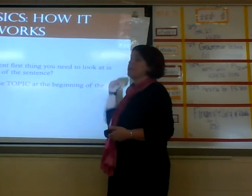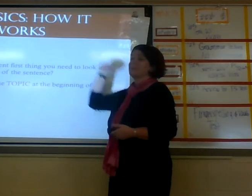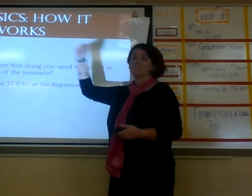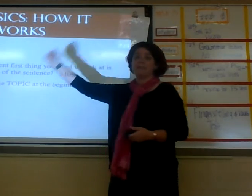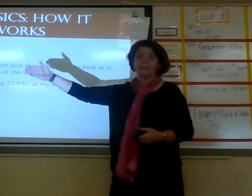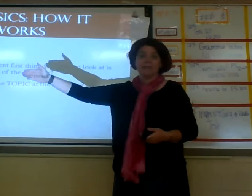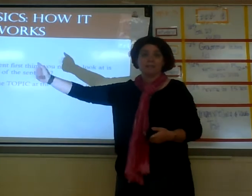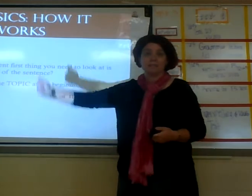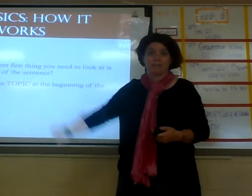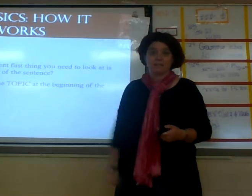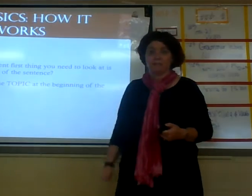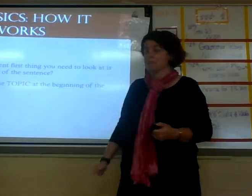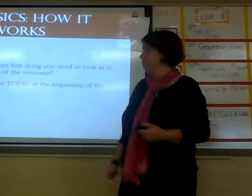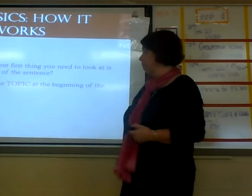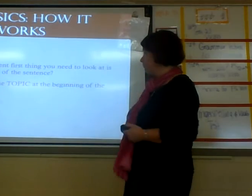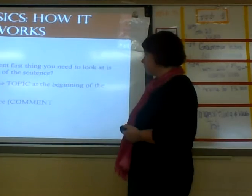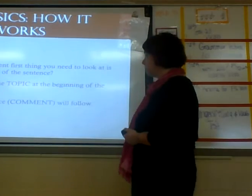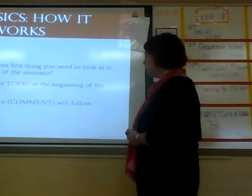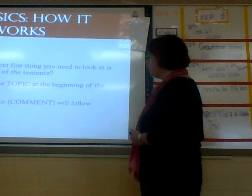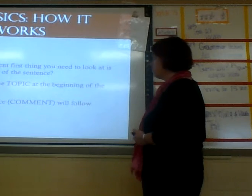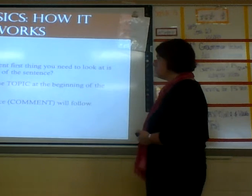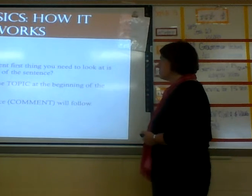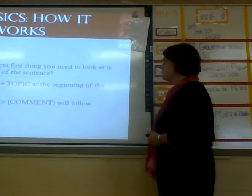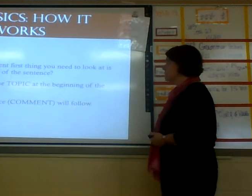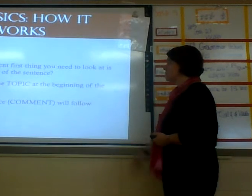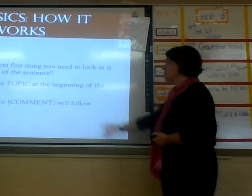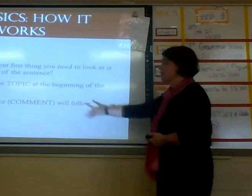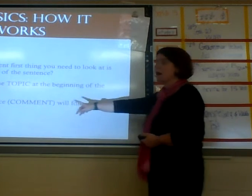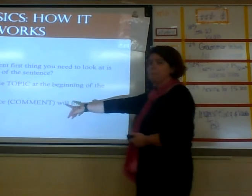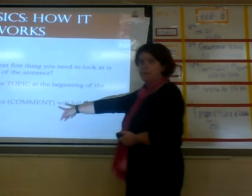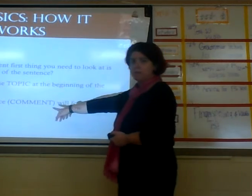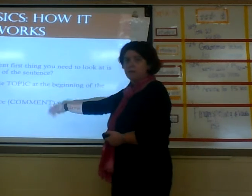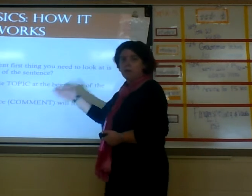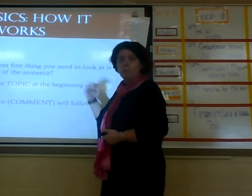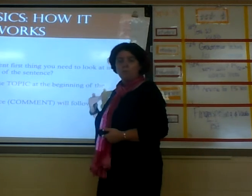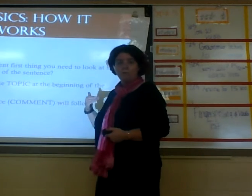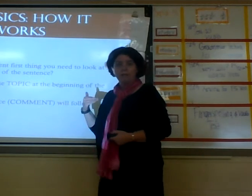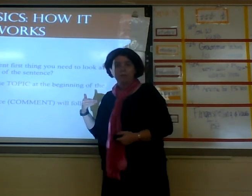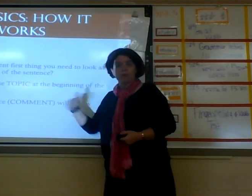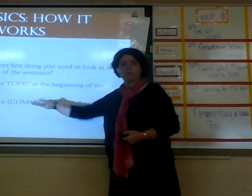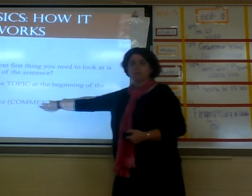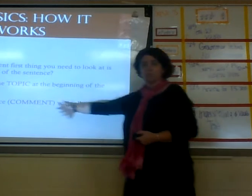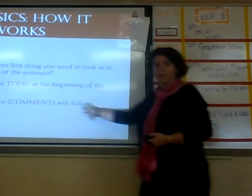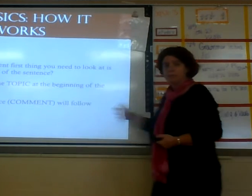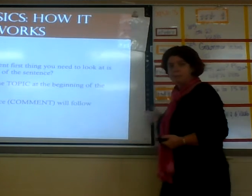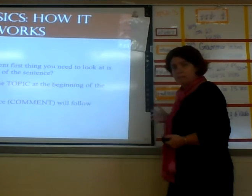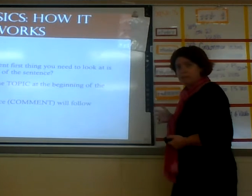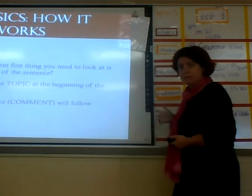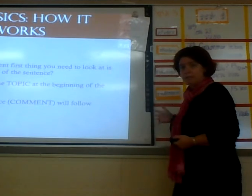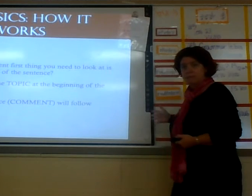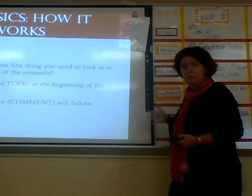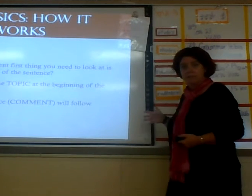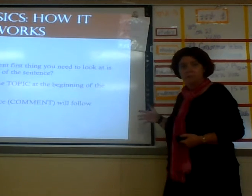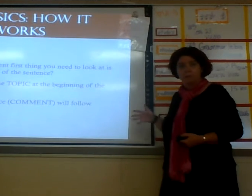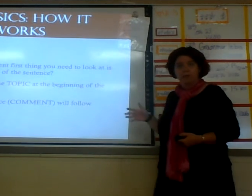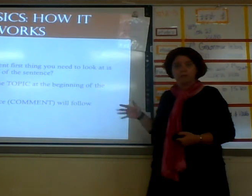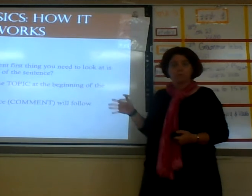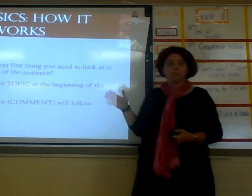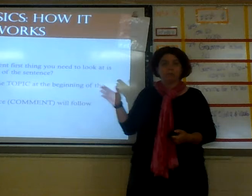at the beginning of the sentence. The rest of the sentence or the comment will follow along. So the rest of the sentence comes into play. So when you're looking